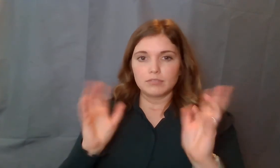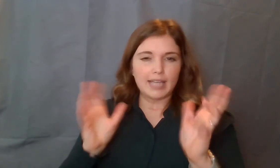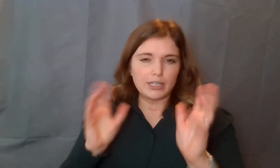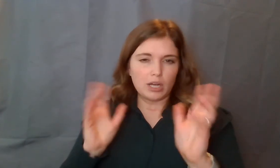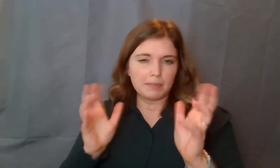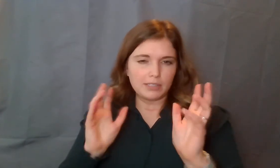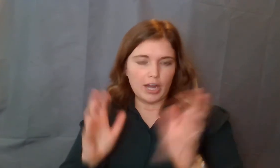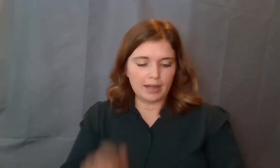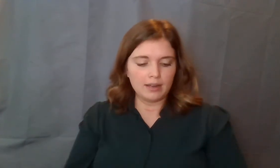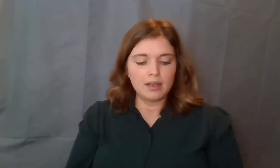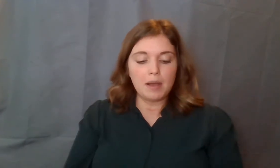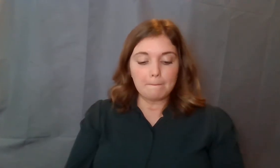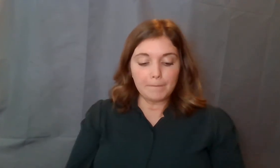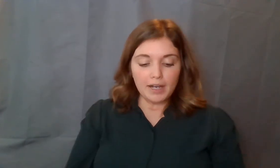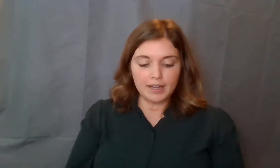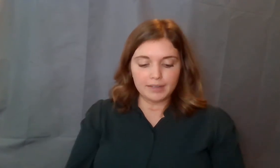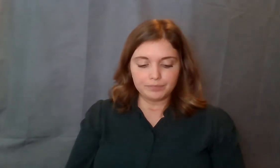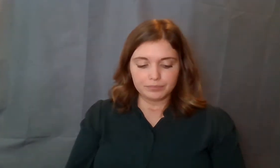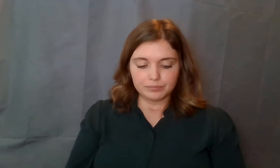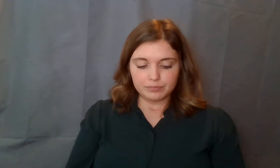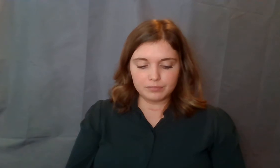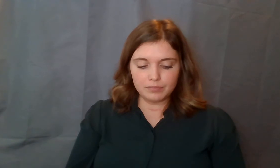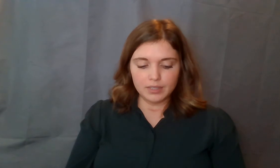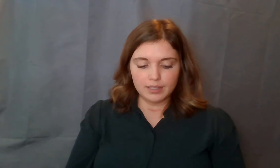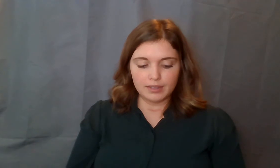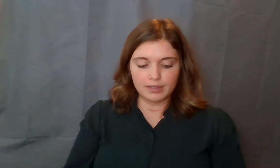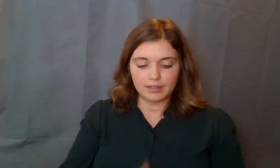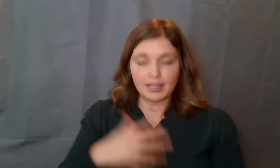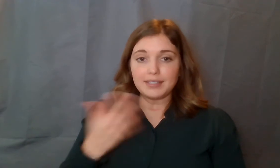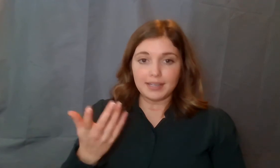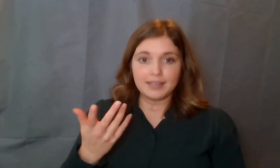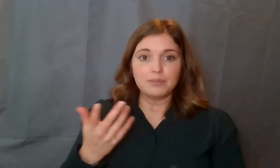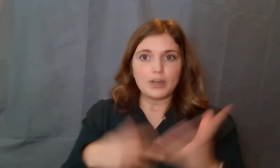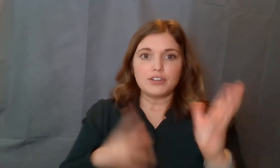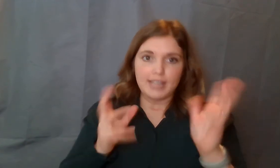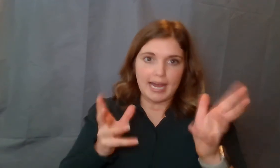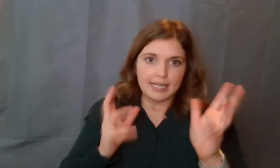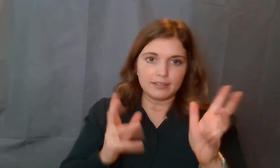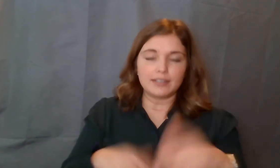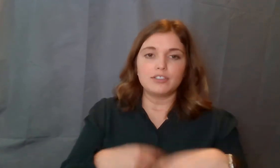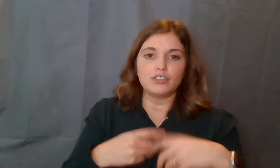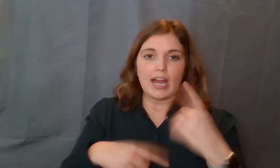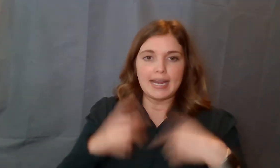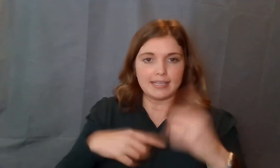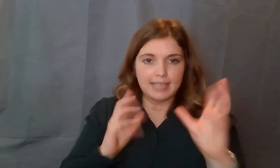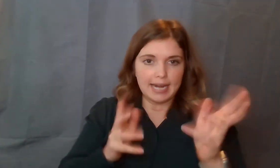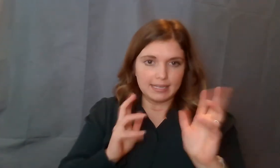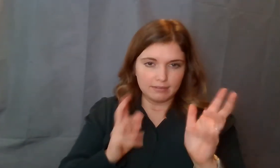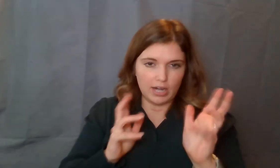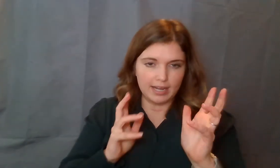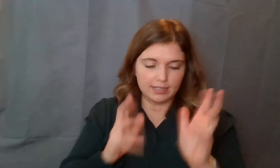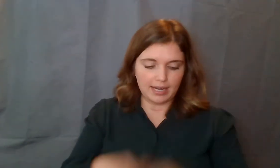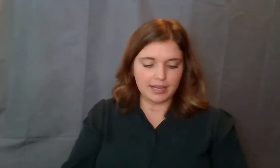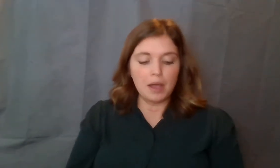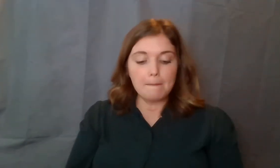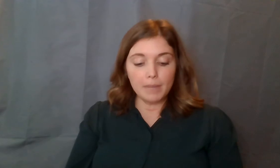let's catch up, let's chat. But that's like when you're signing, like chatting, signing, chatting and signing.